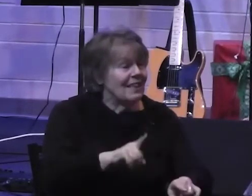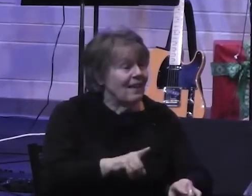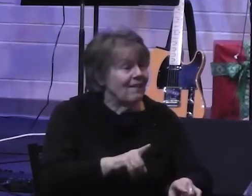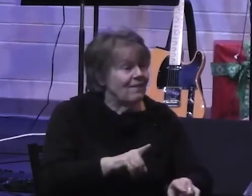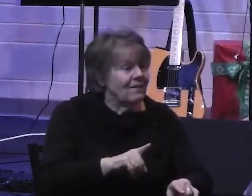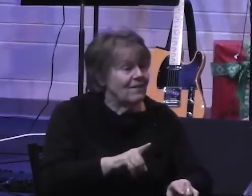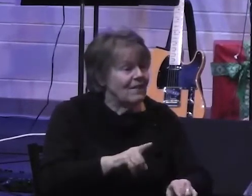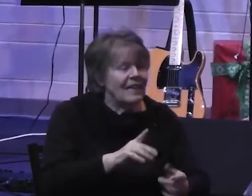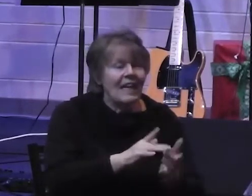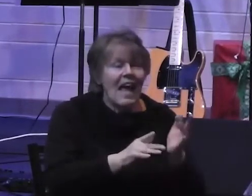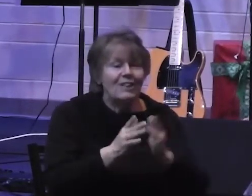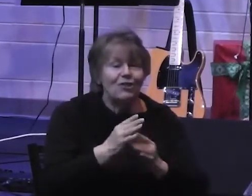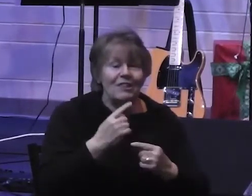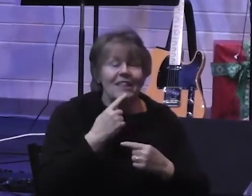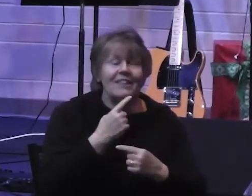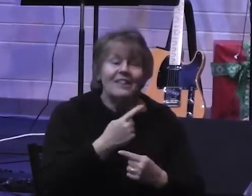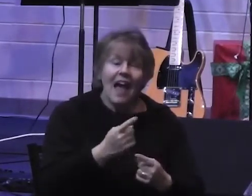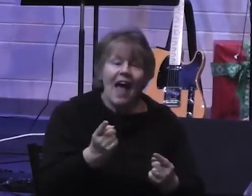replied,